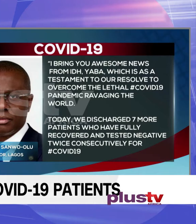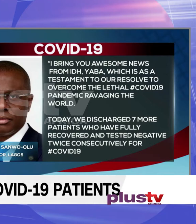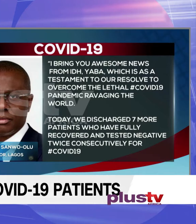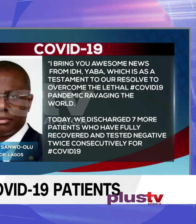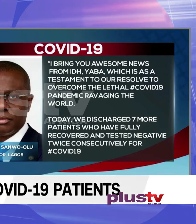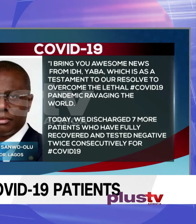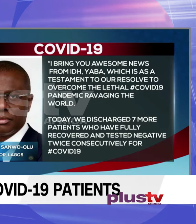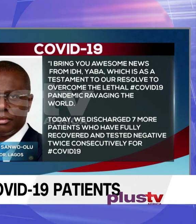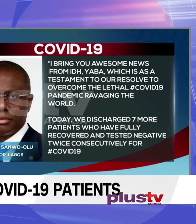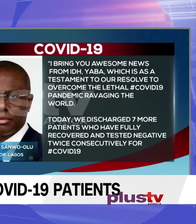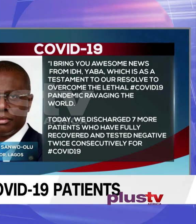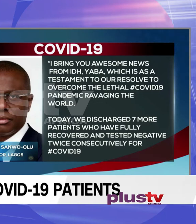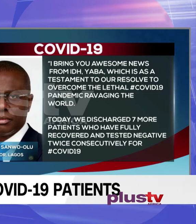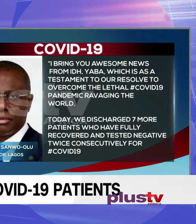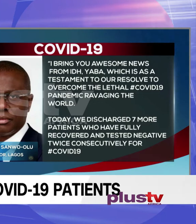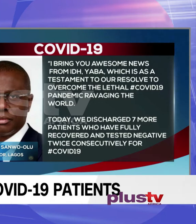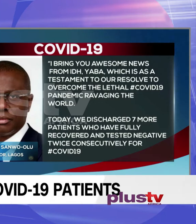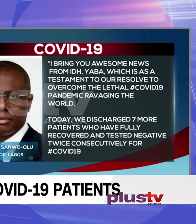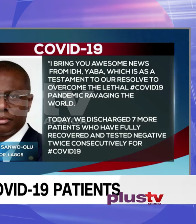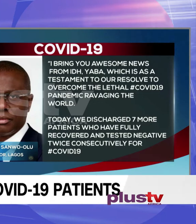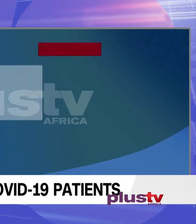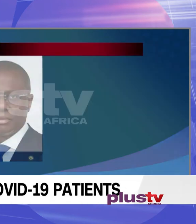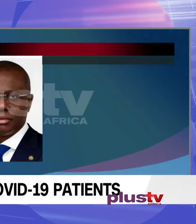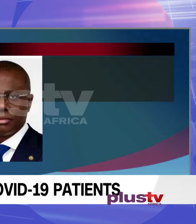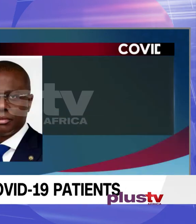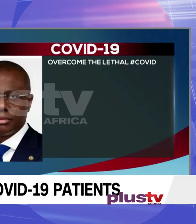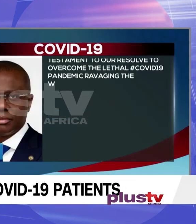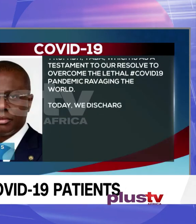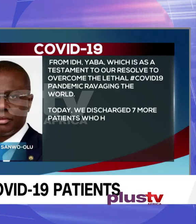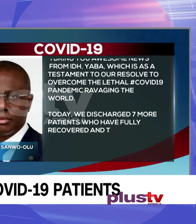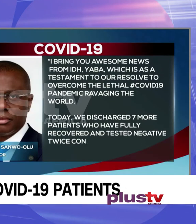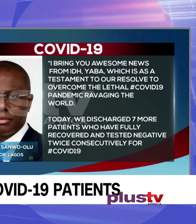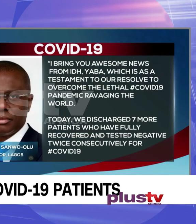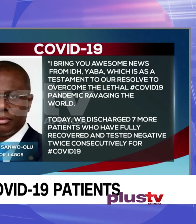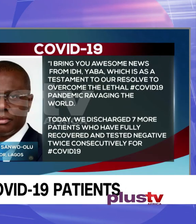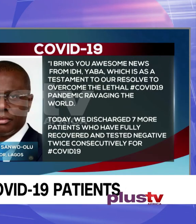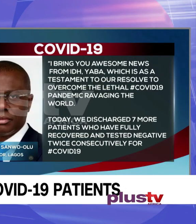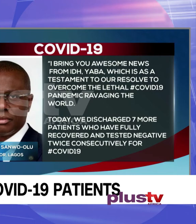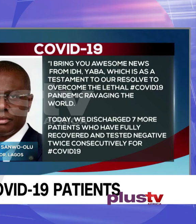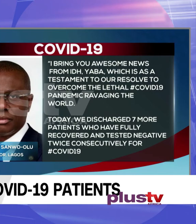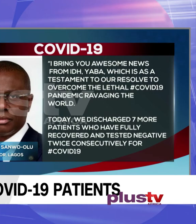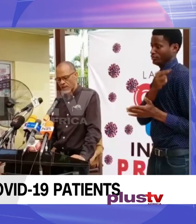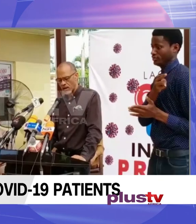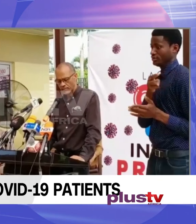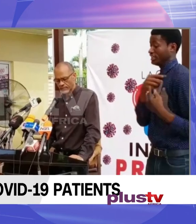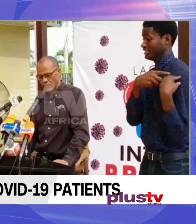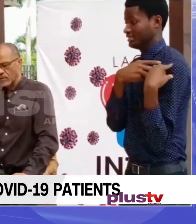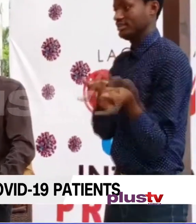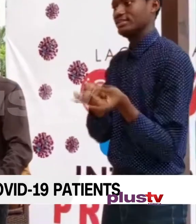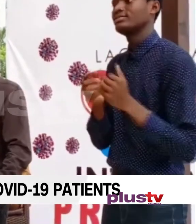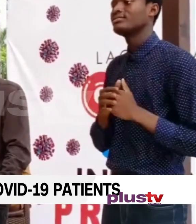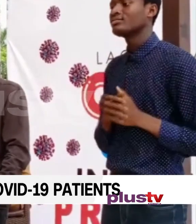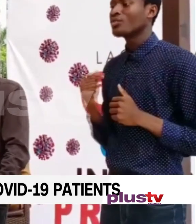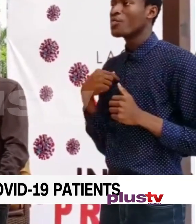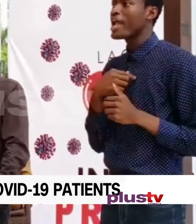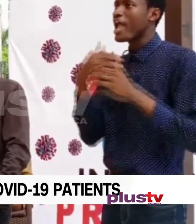far the state had 100% recovery of COVID-19 case management in its facilities. So far,